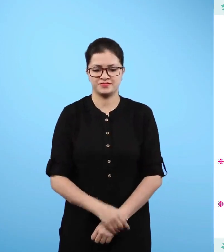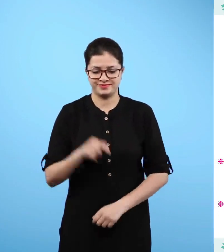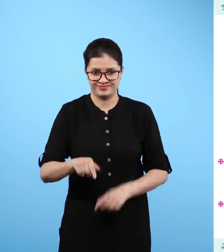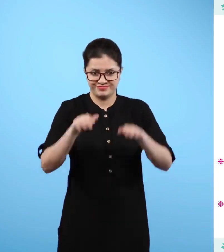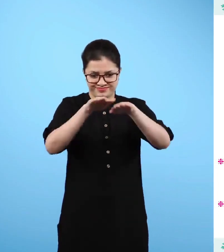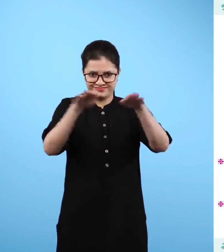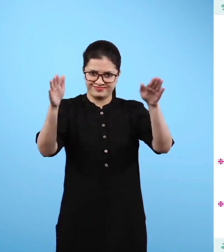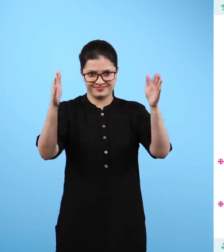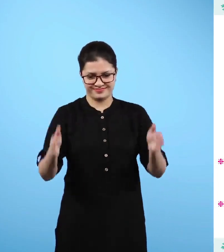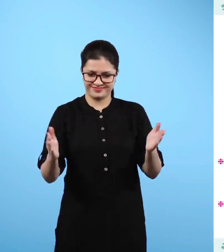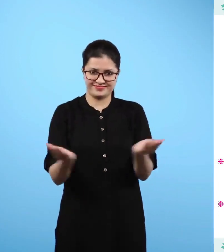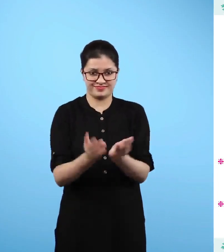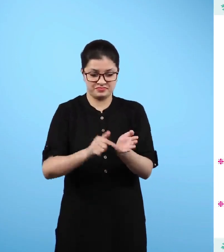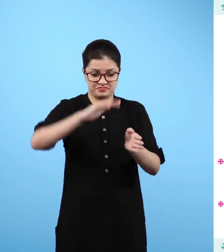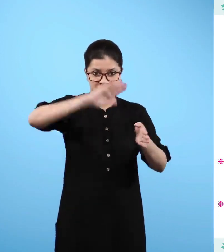All boxes are not cubes.